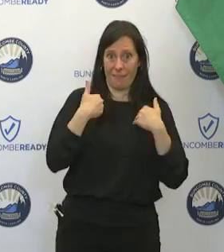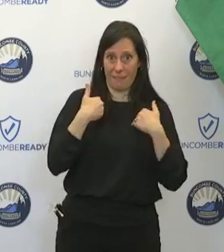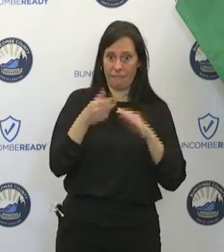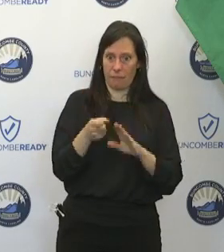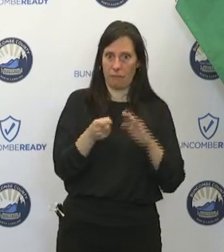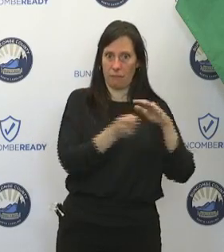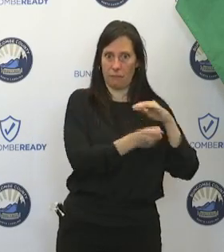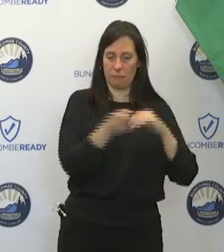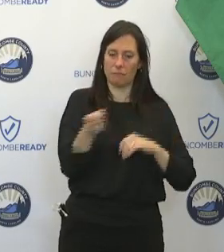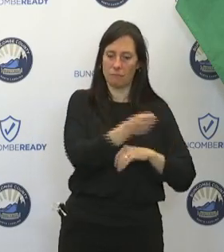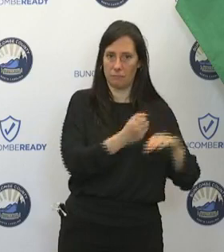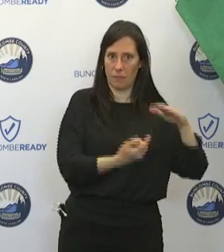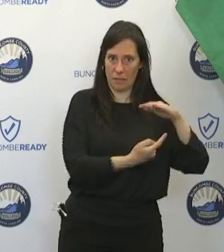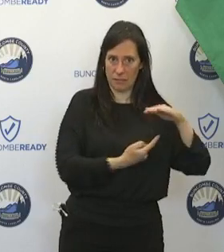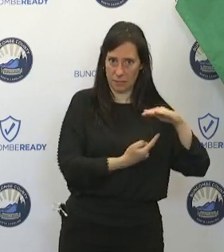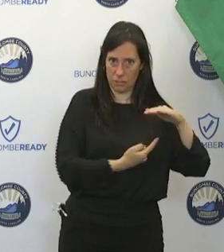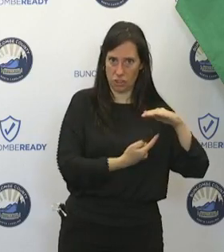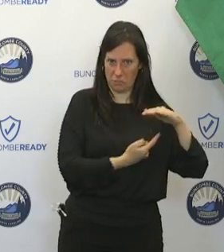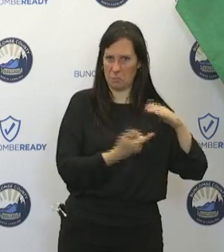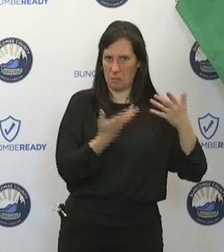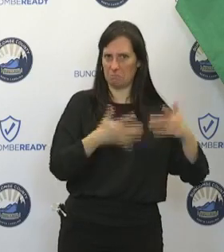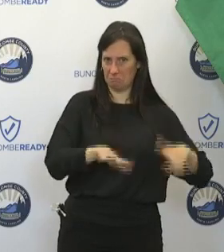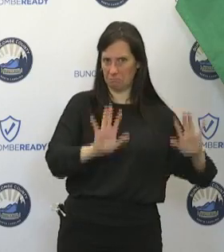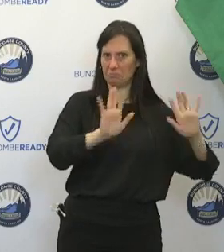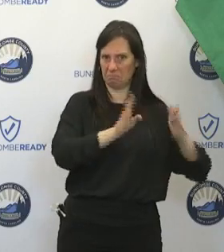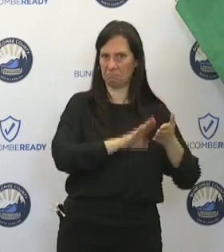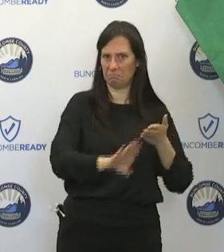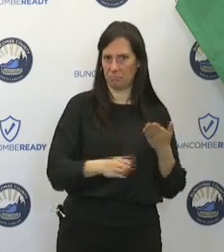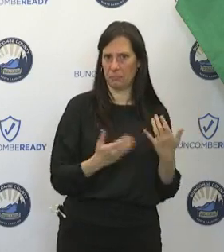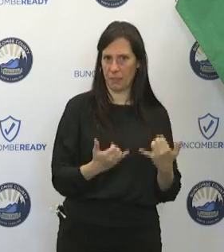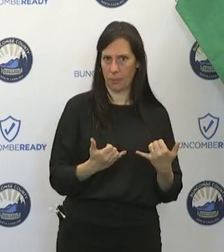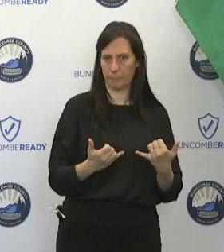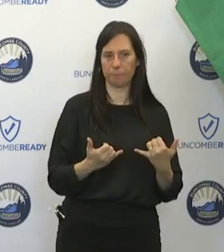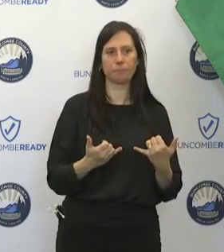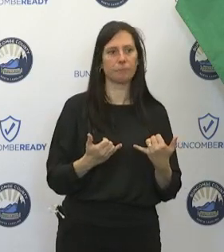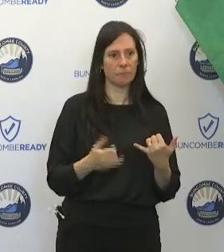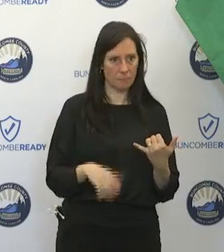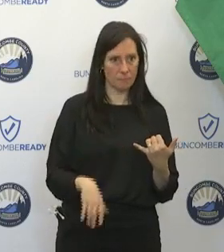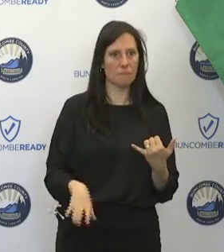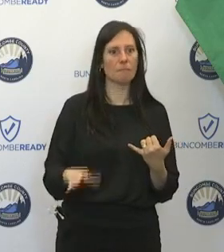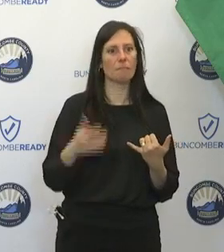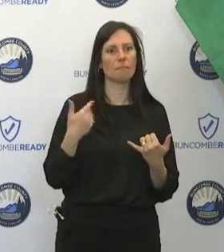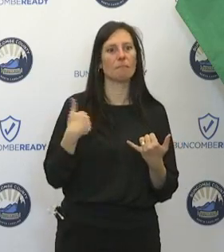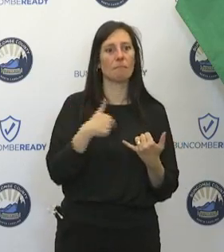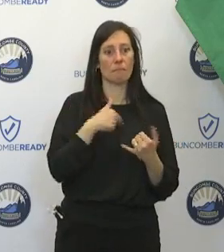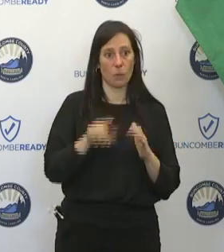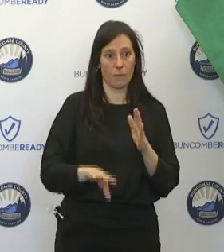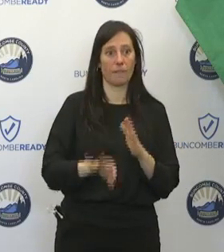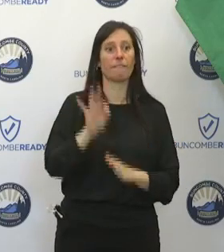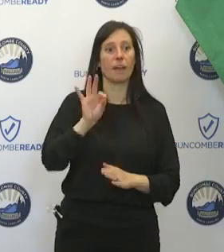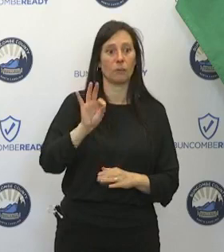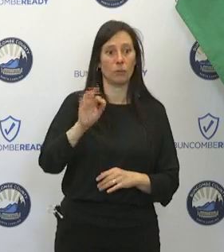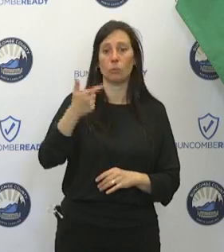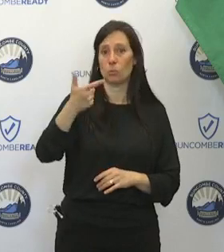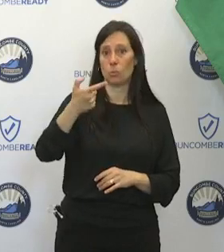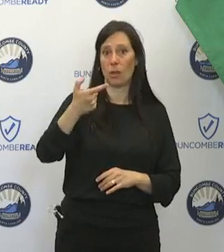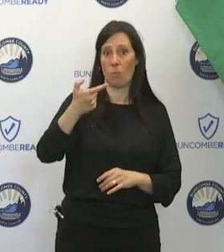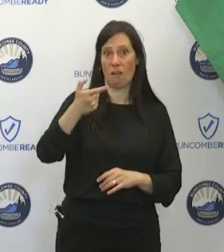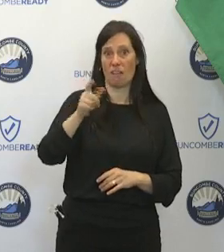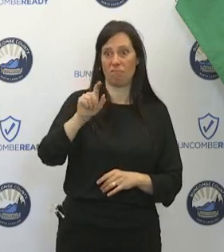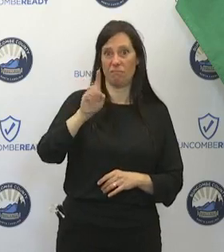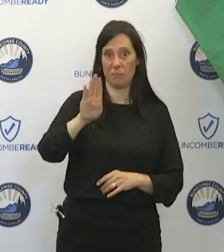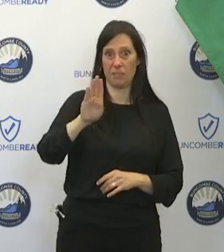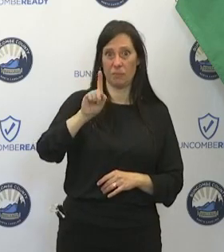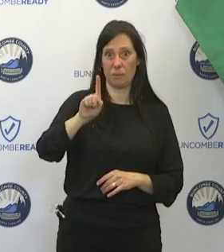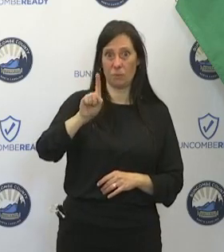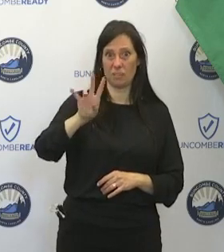21 B117 variant cases have been identified throughout North Carolina using the surveillance process. At this